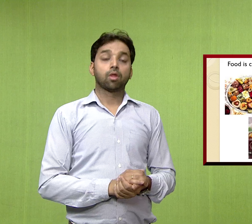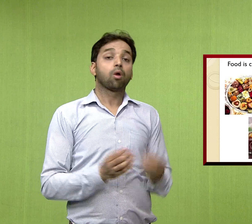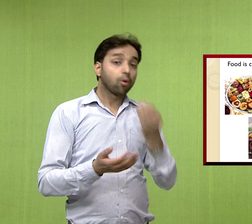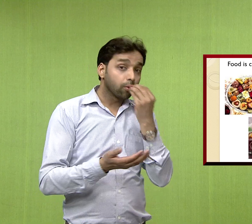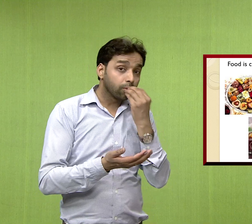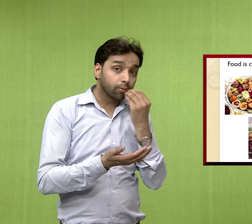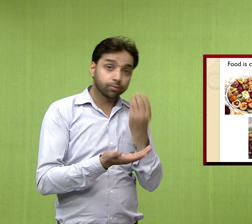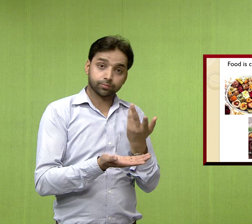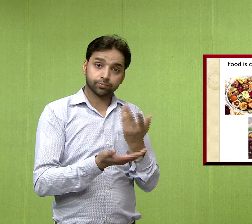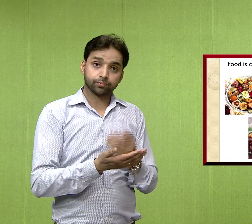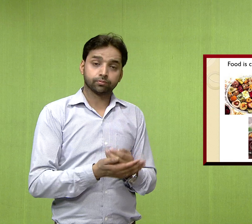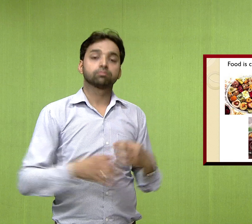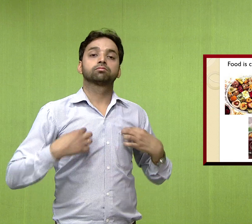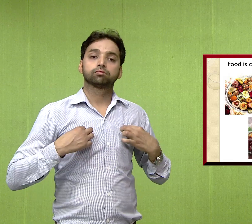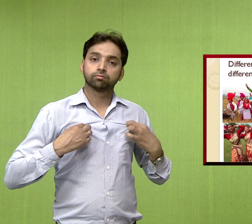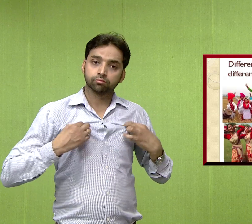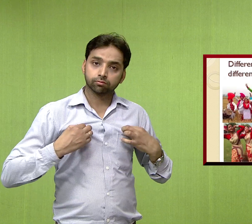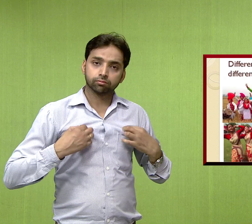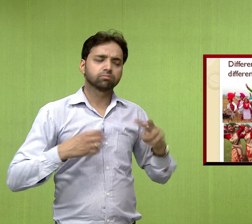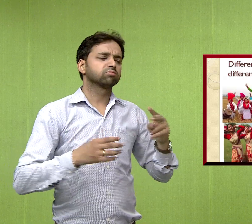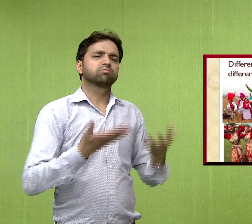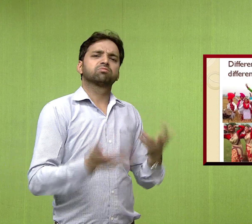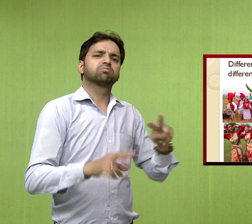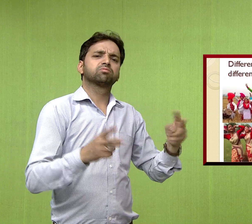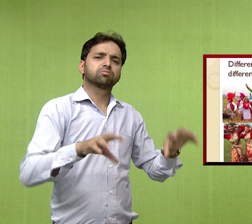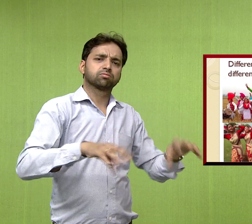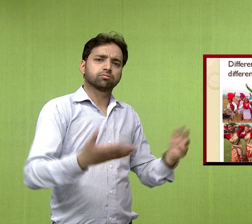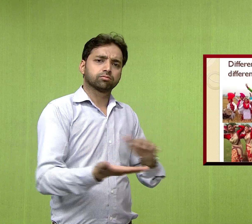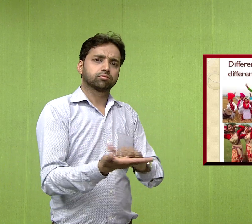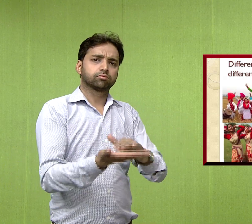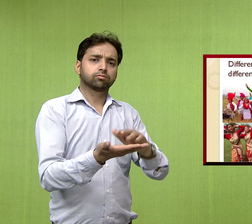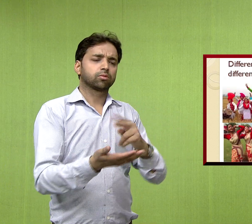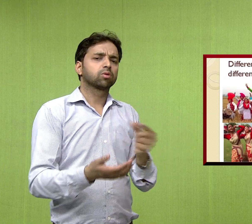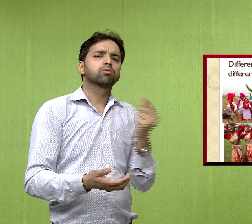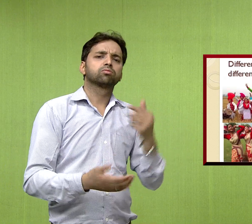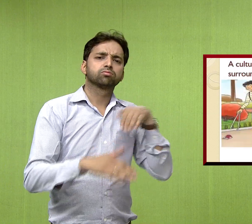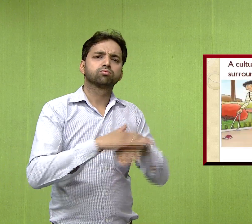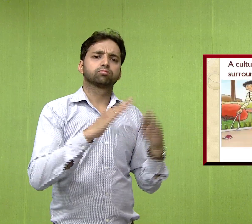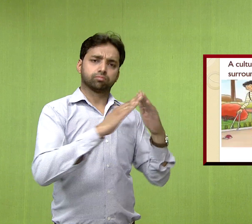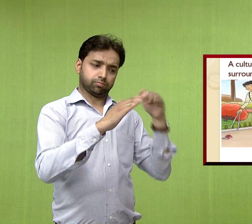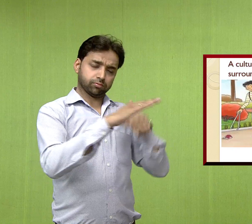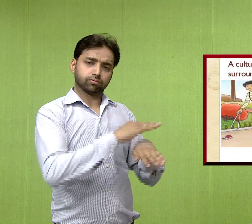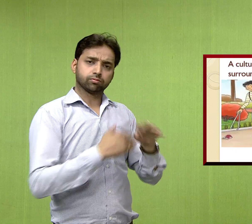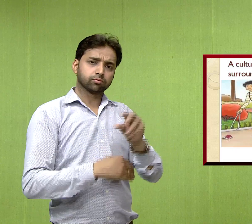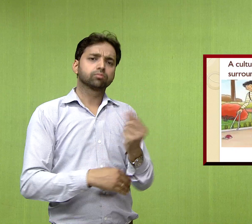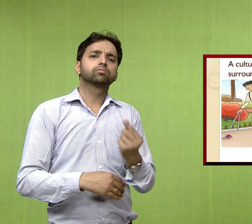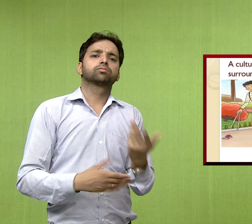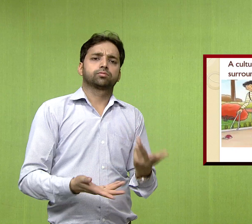food, clothes, and things that are used in the house.